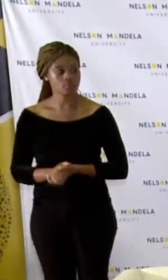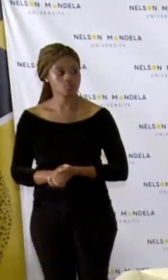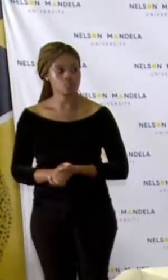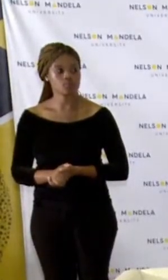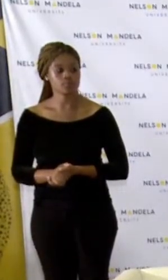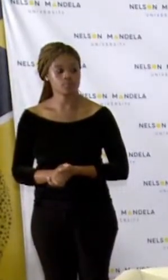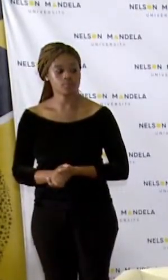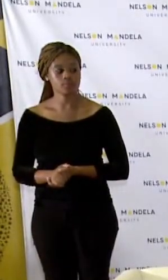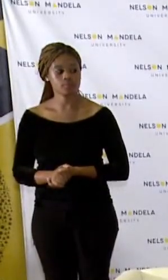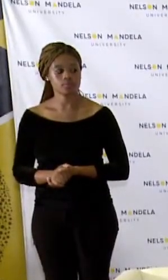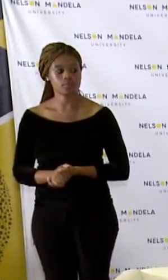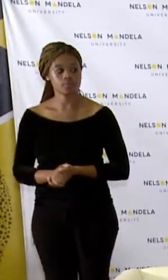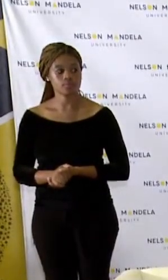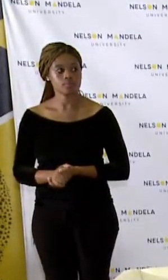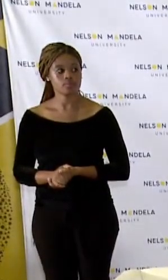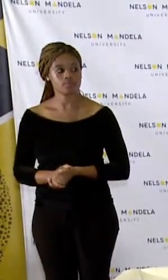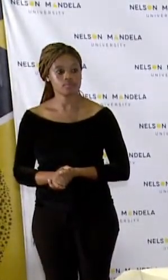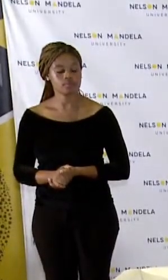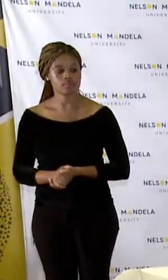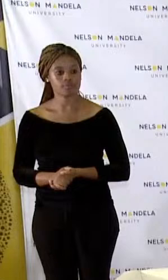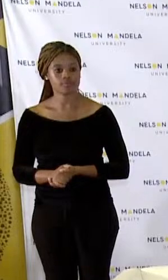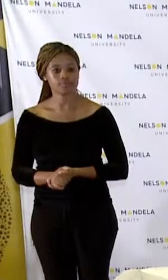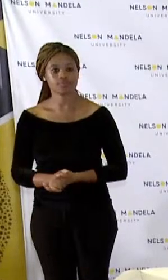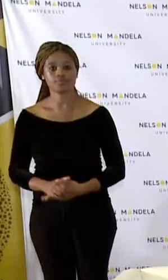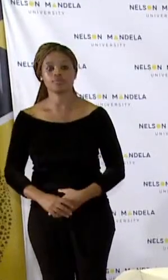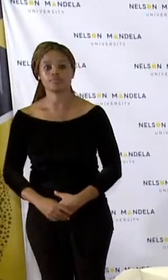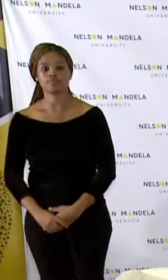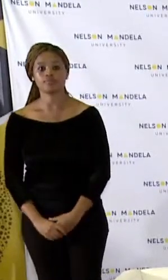All right, we'll wait for you.